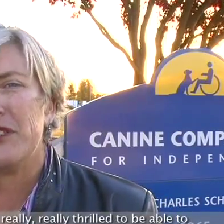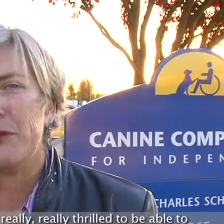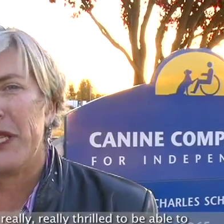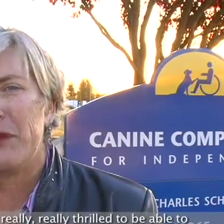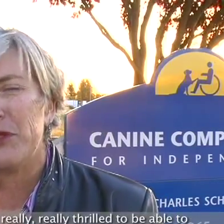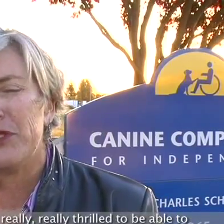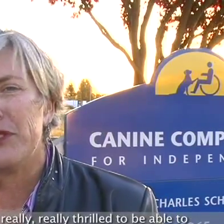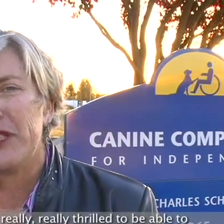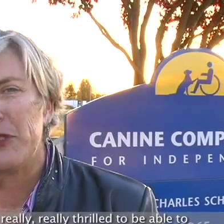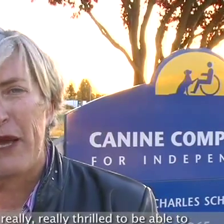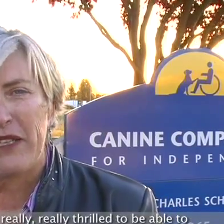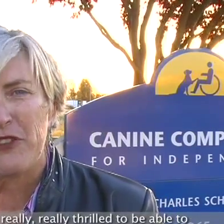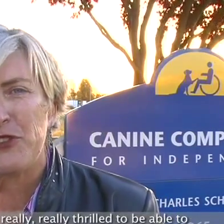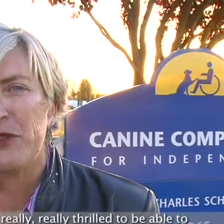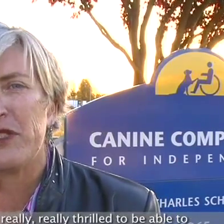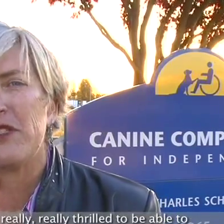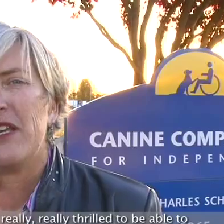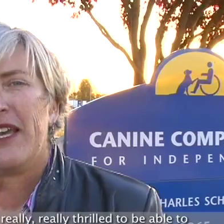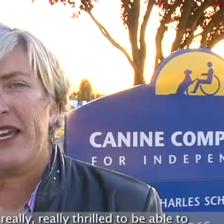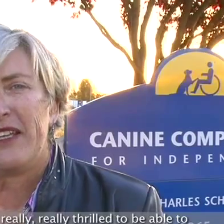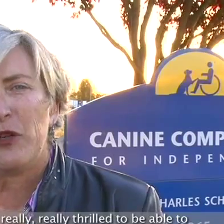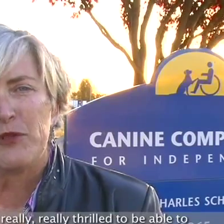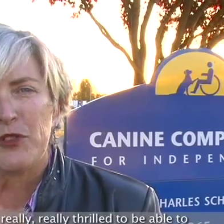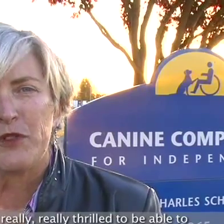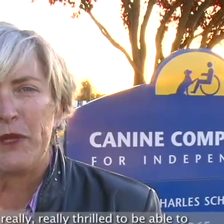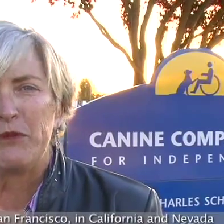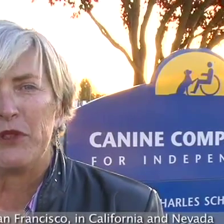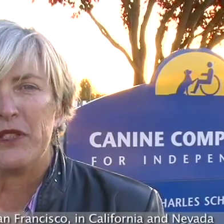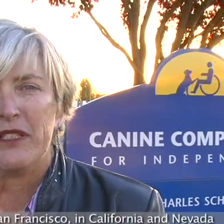be able to expand our service and help serve the people in